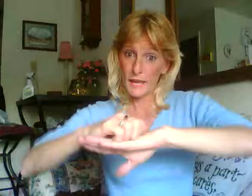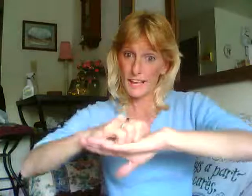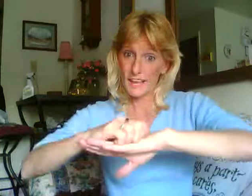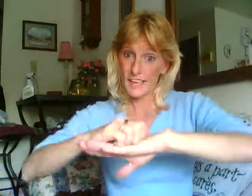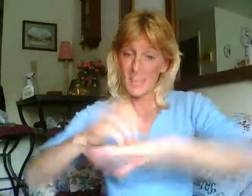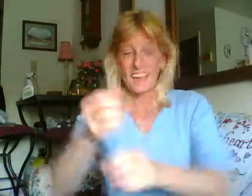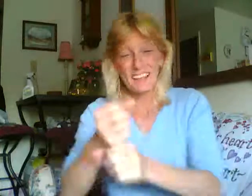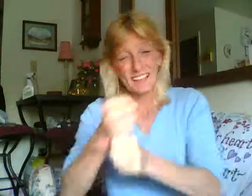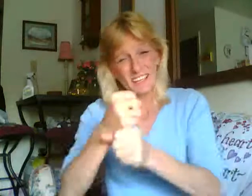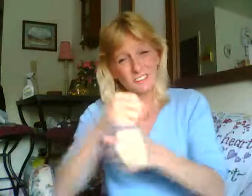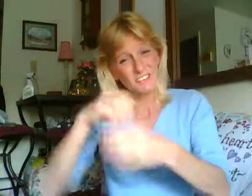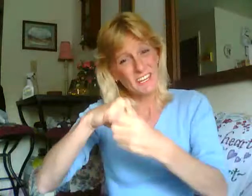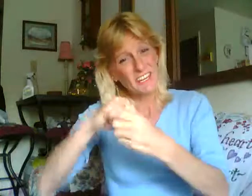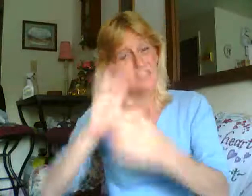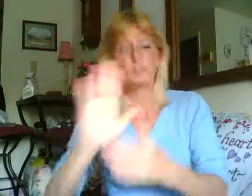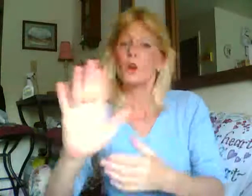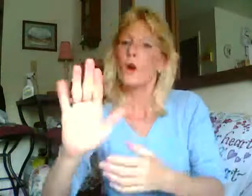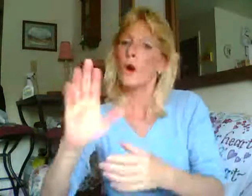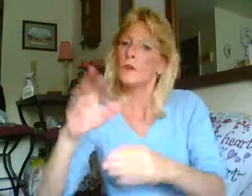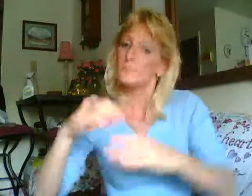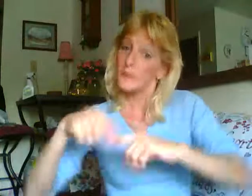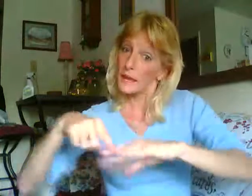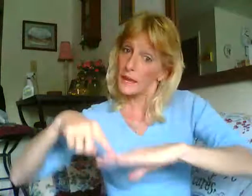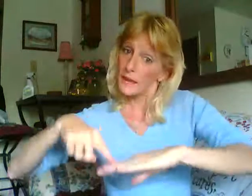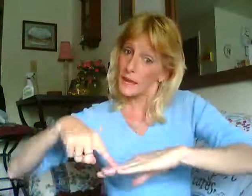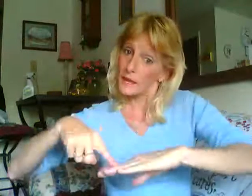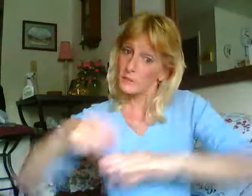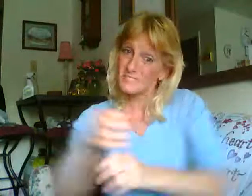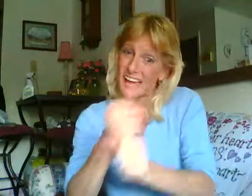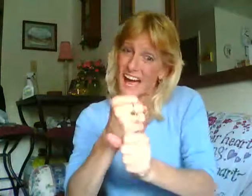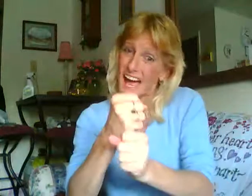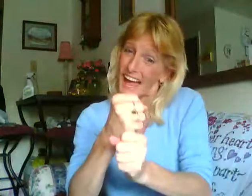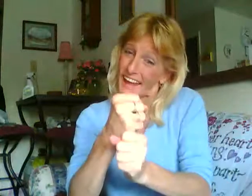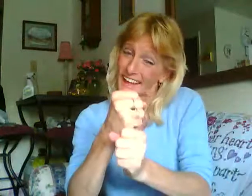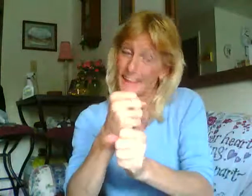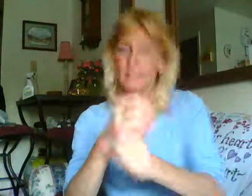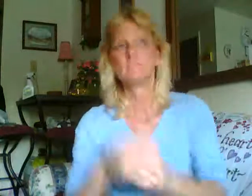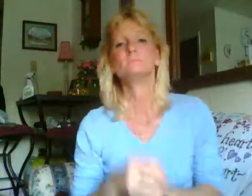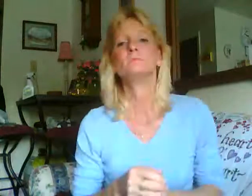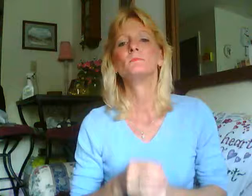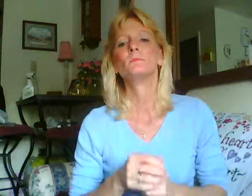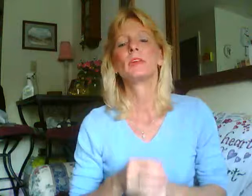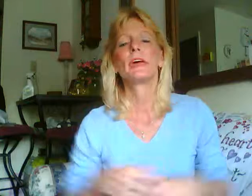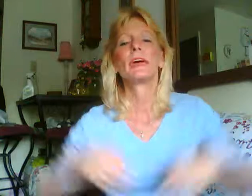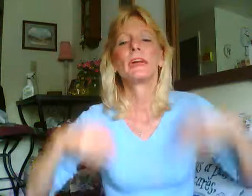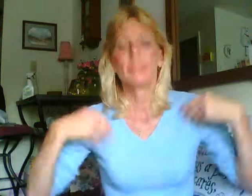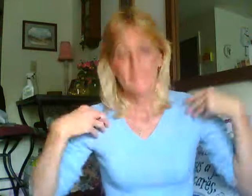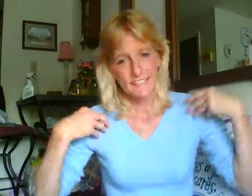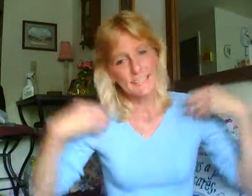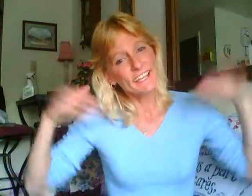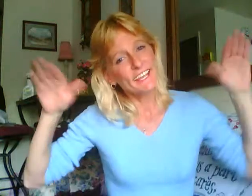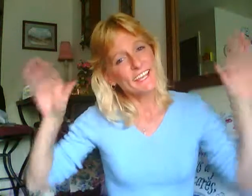Clutched in your fingers tied Dean